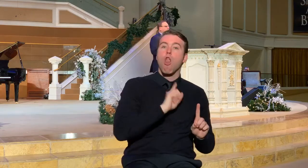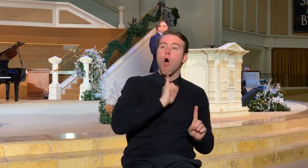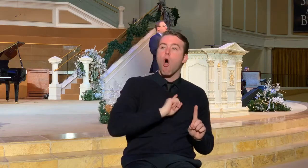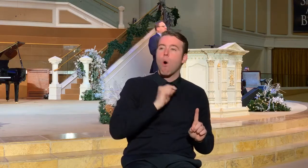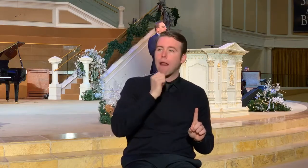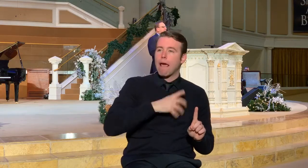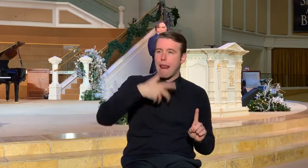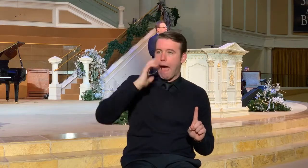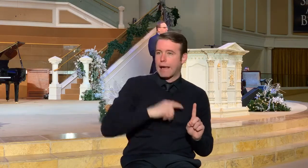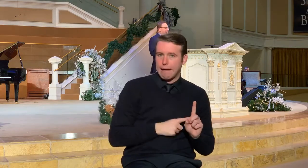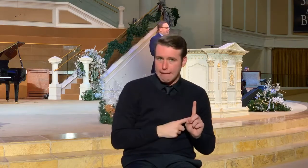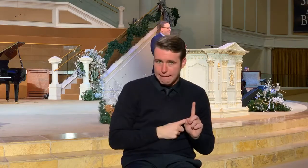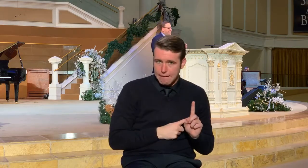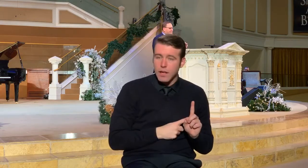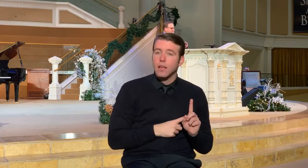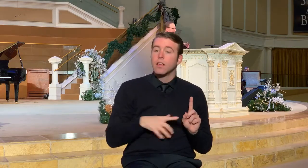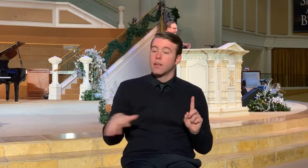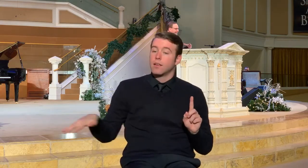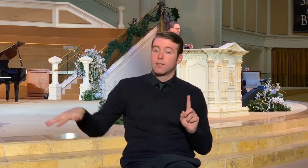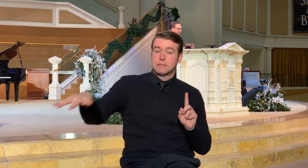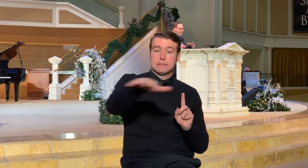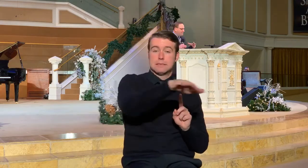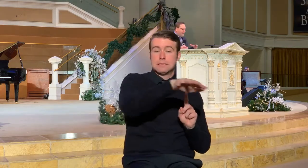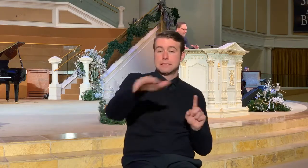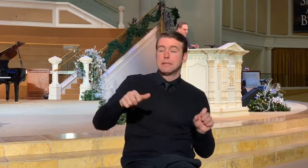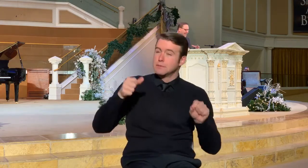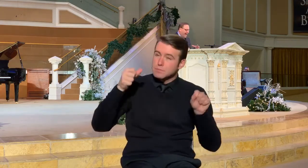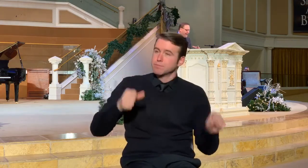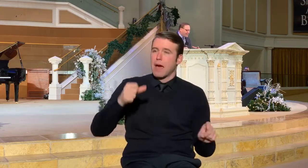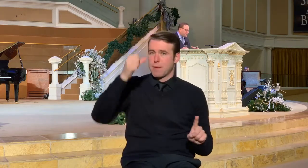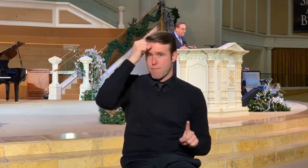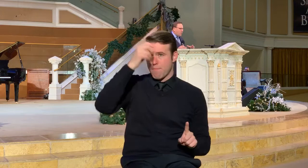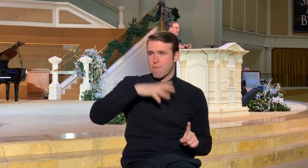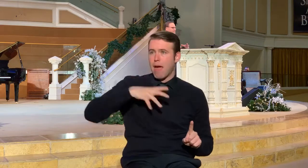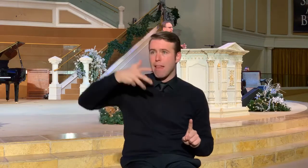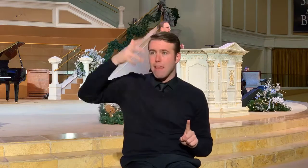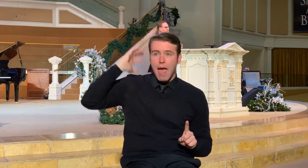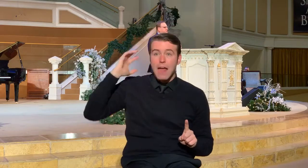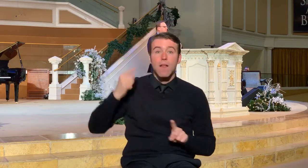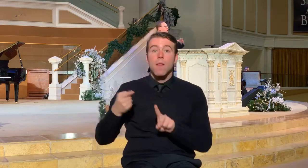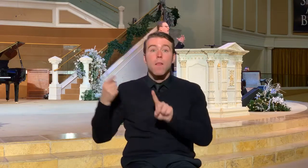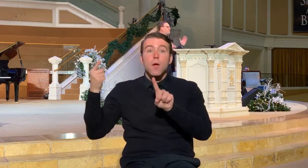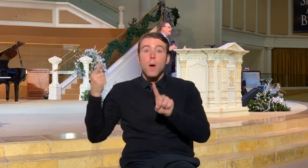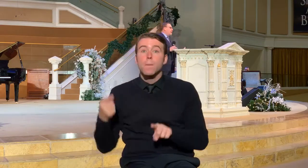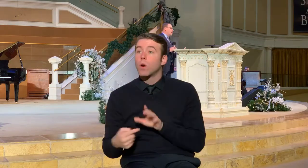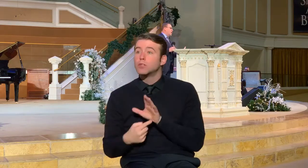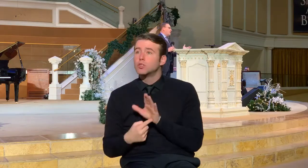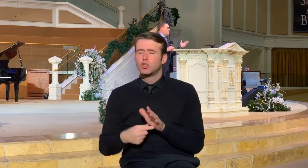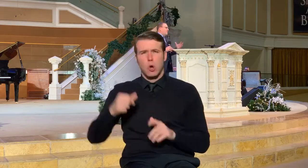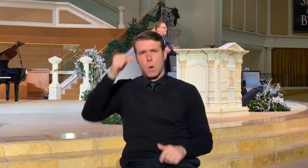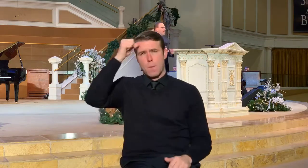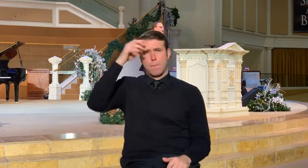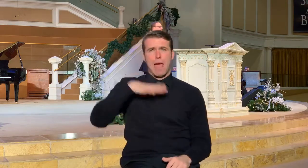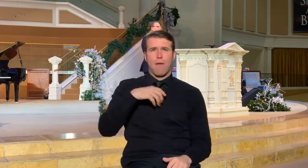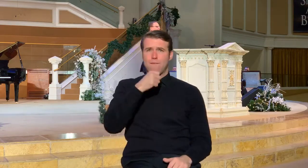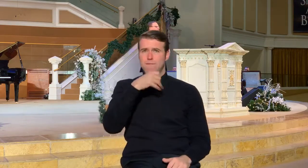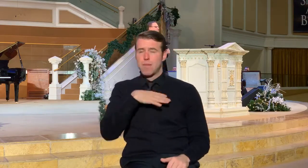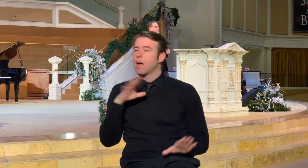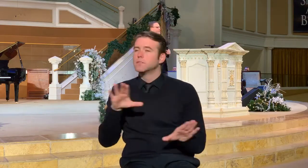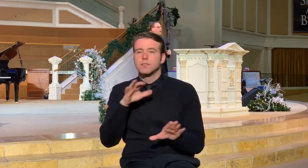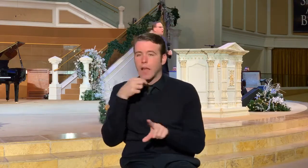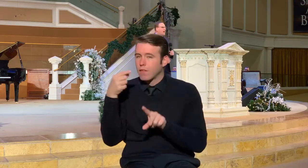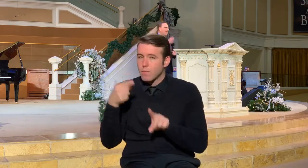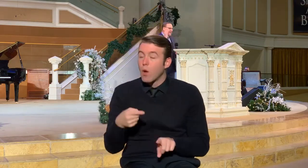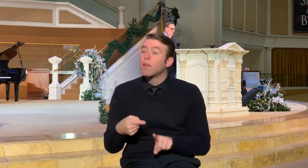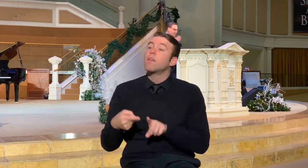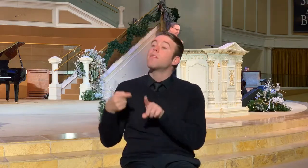lioness, surrounded by these mighty male lions. The point is not to show male or female. The point is